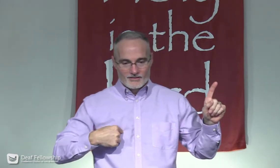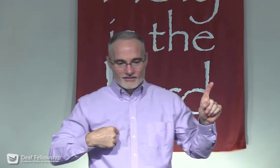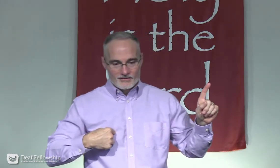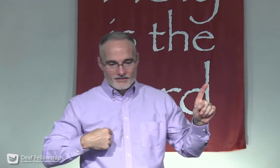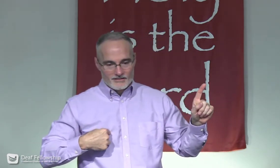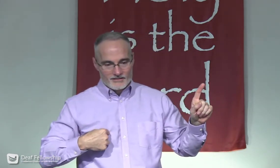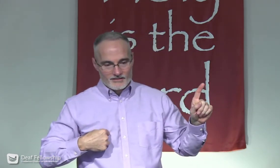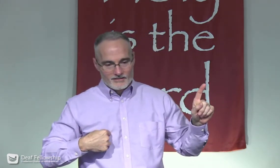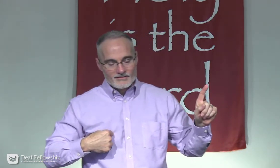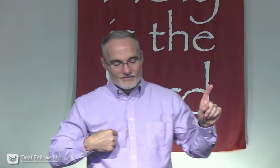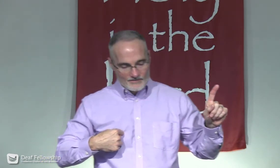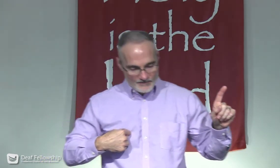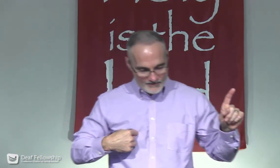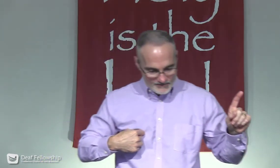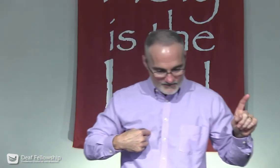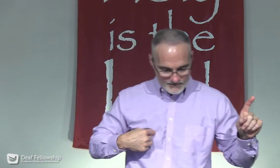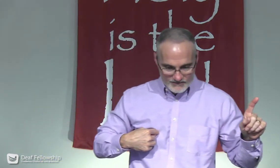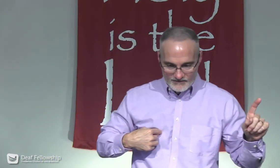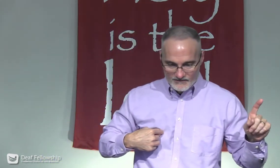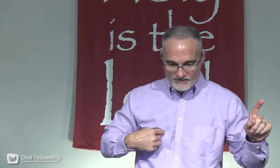And that means you'll live with the Father forever.